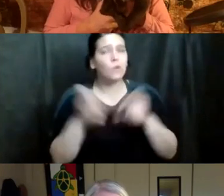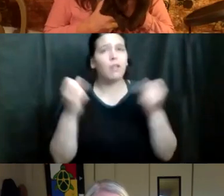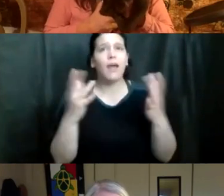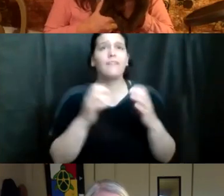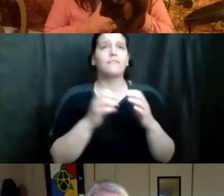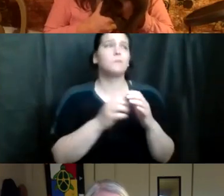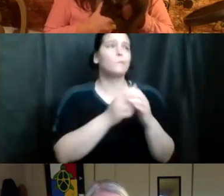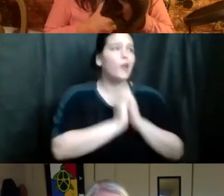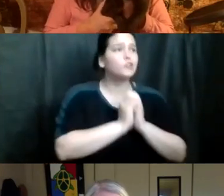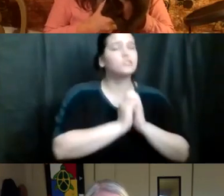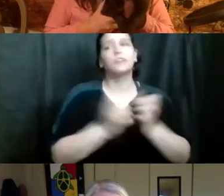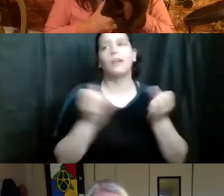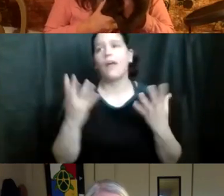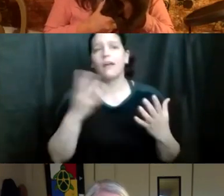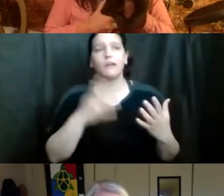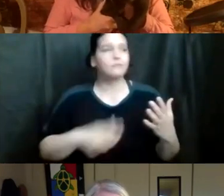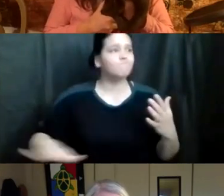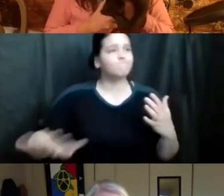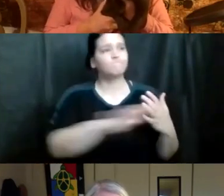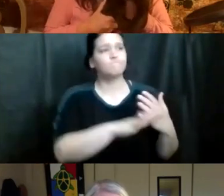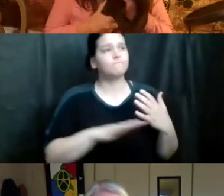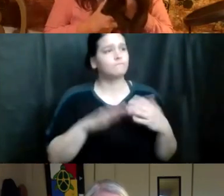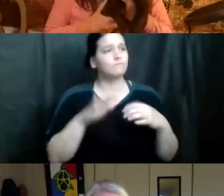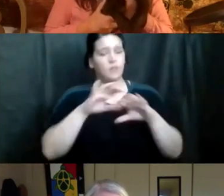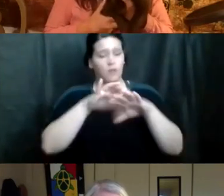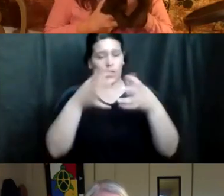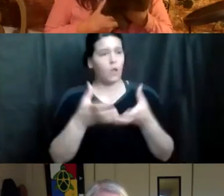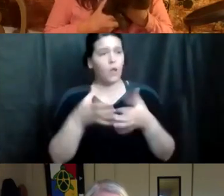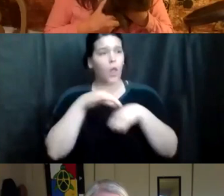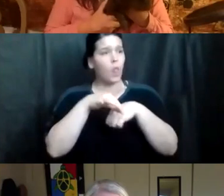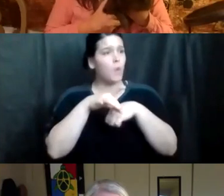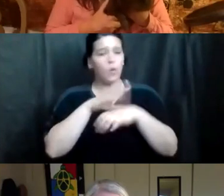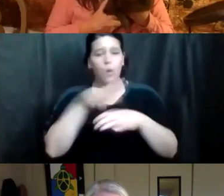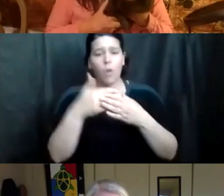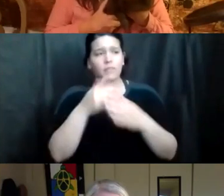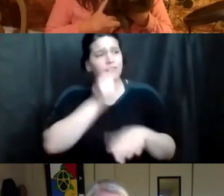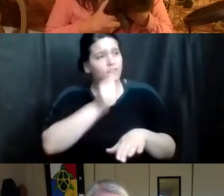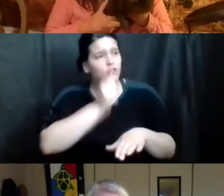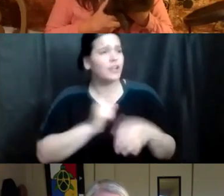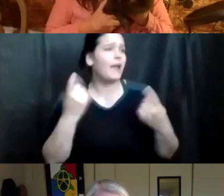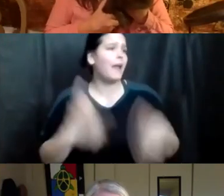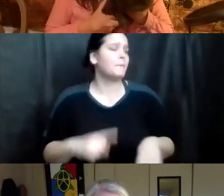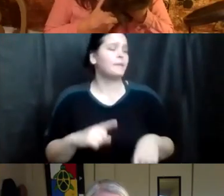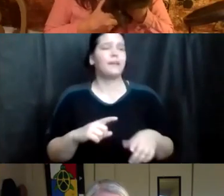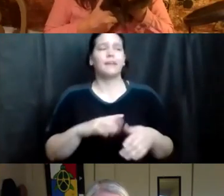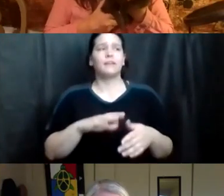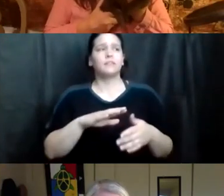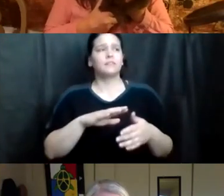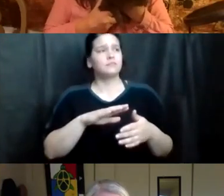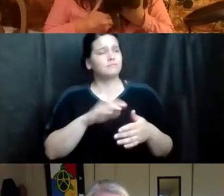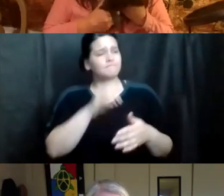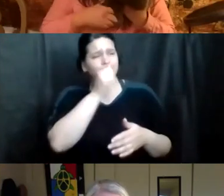the, on a global scale, all the suffering, and pray for the healing